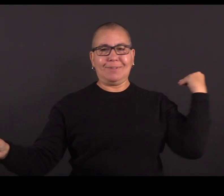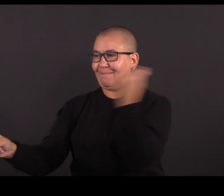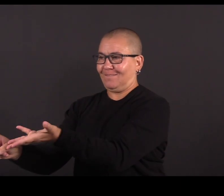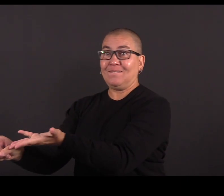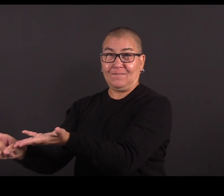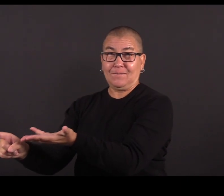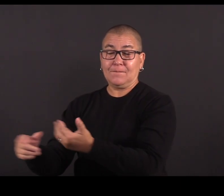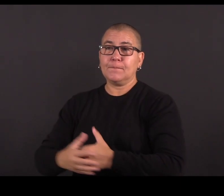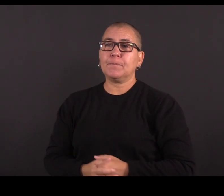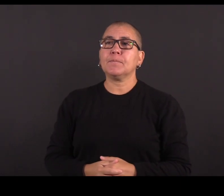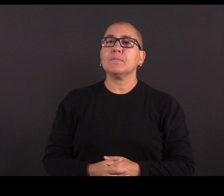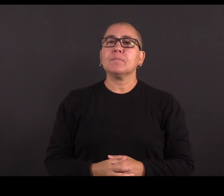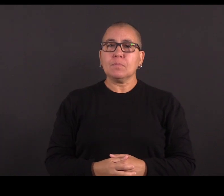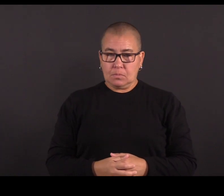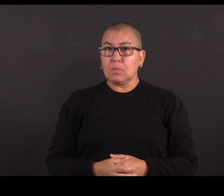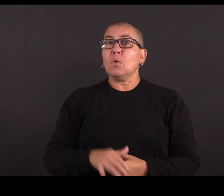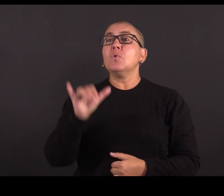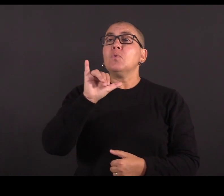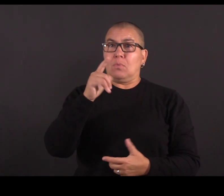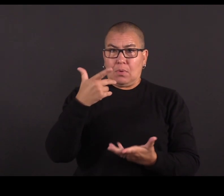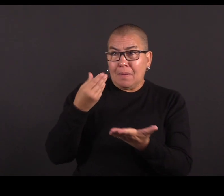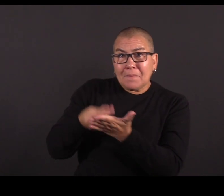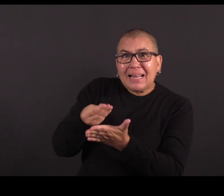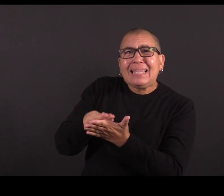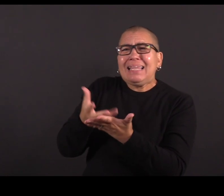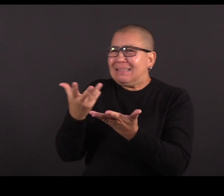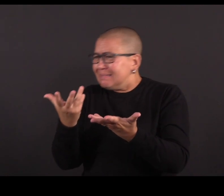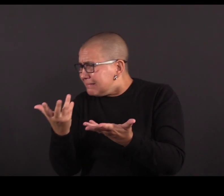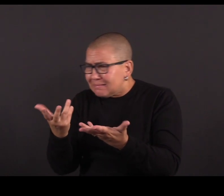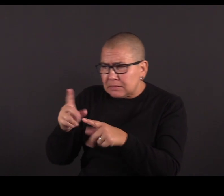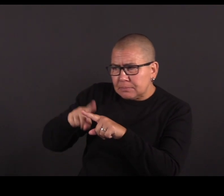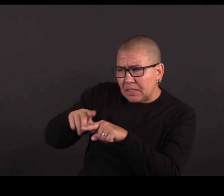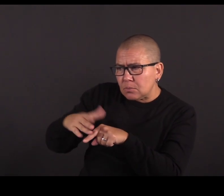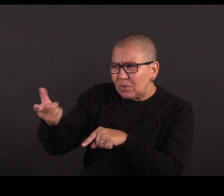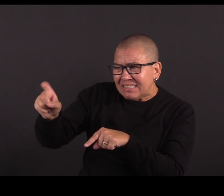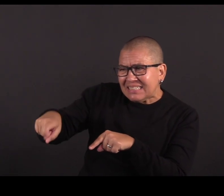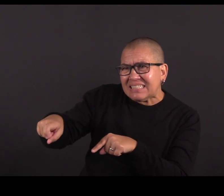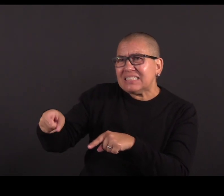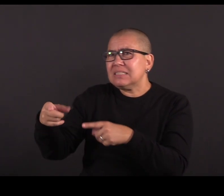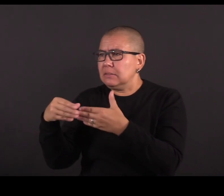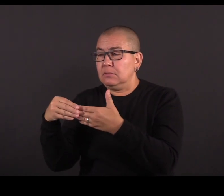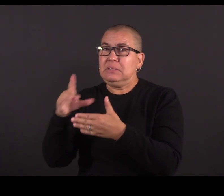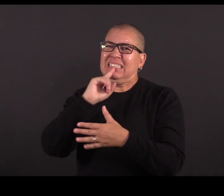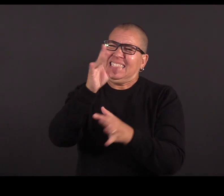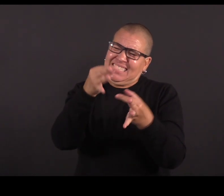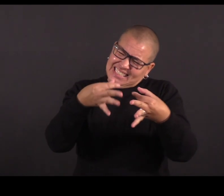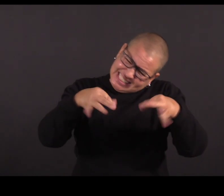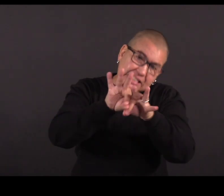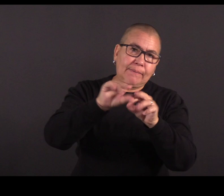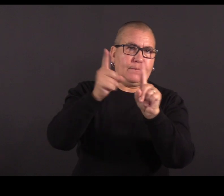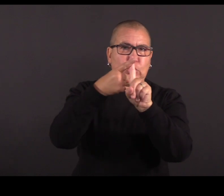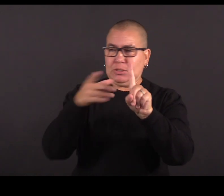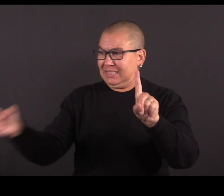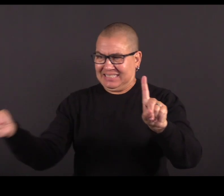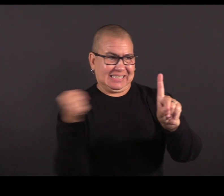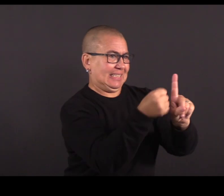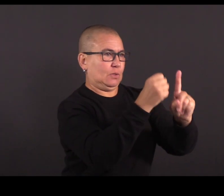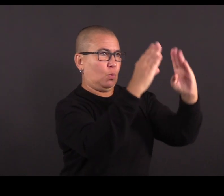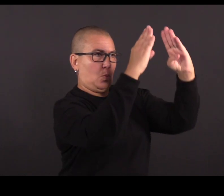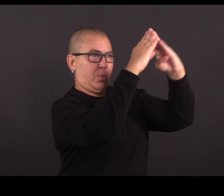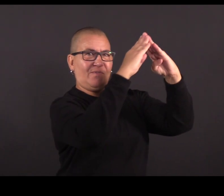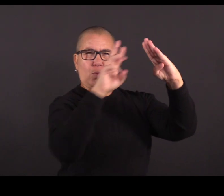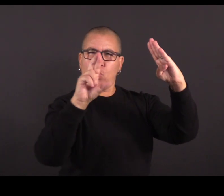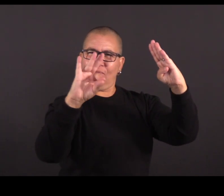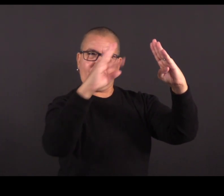Flexible financial assistance is a key component to Housing First program. Participants have access to